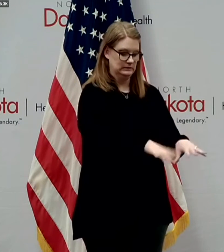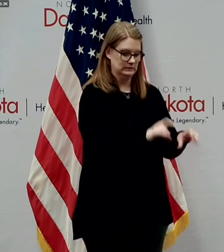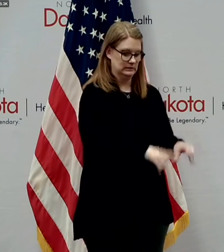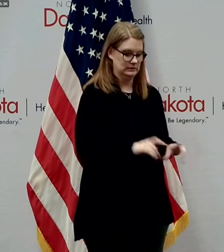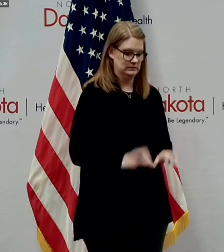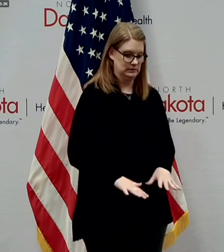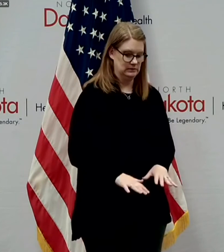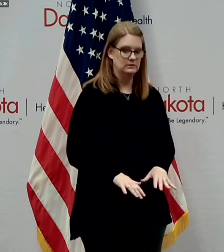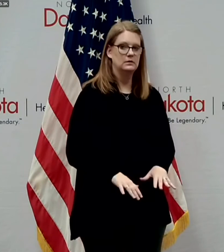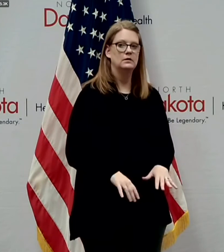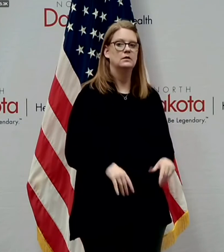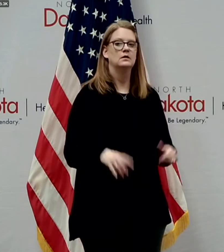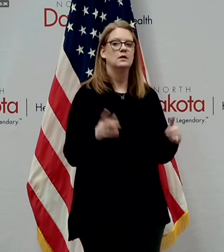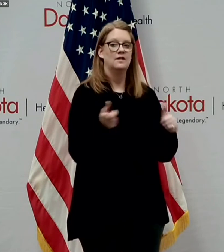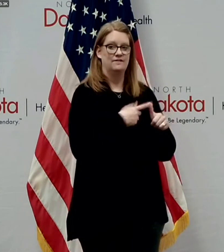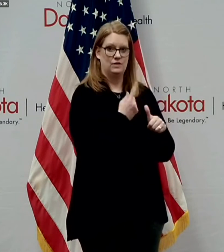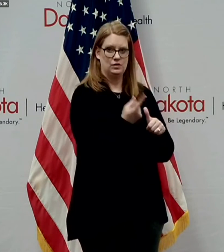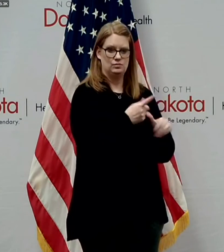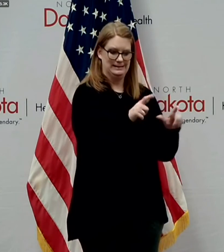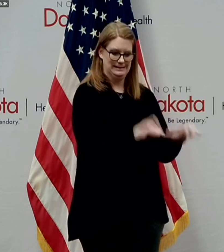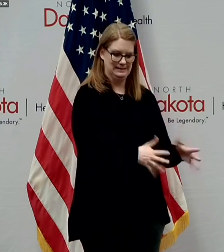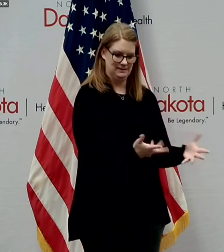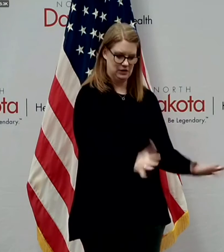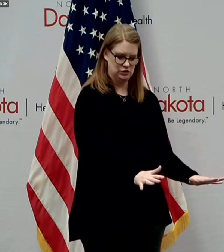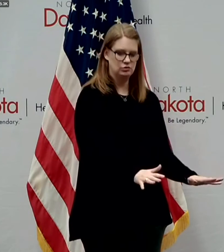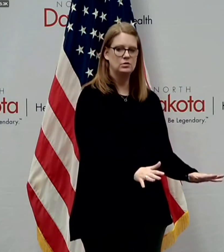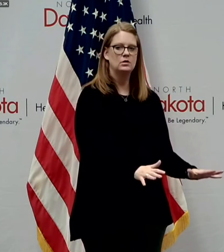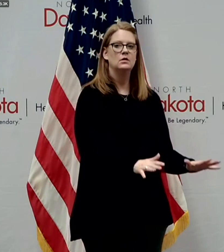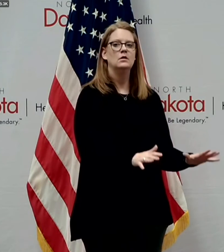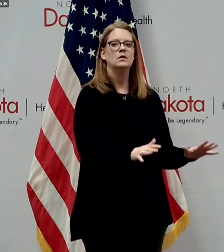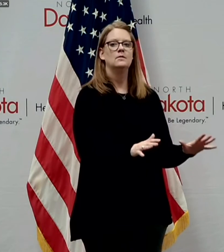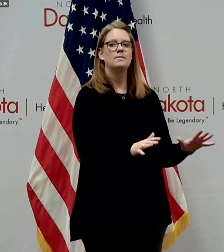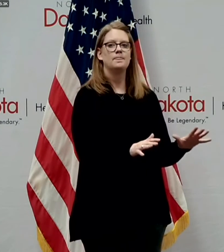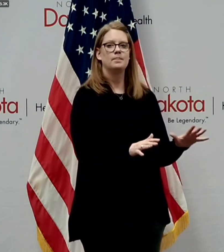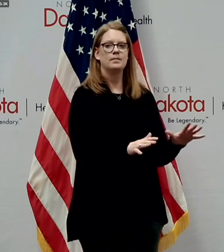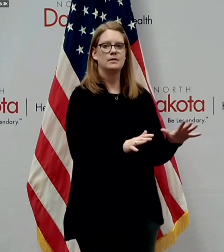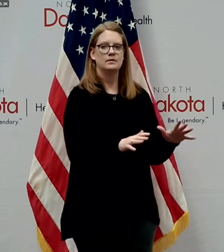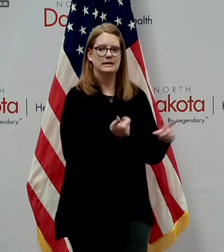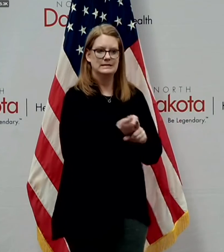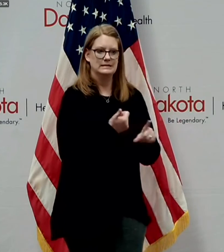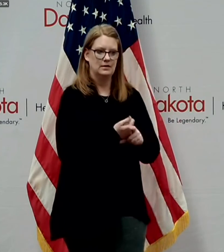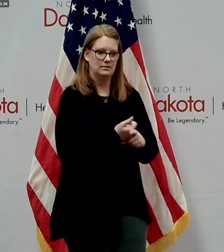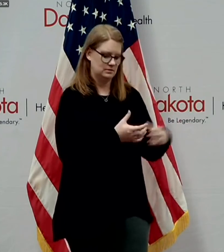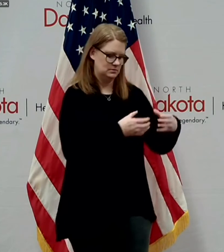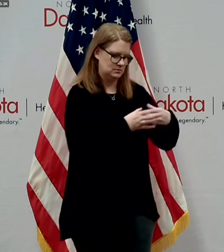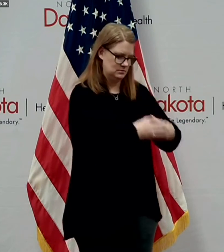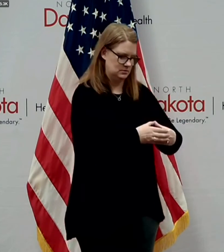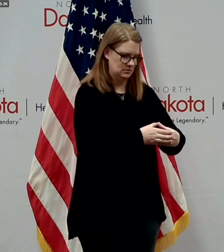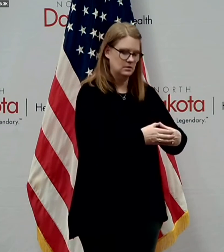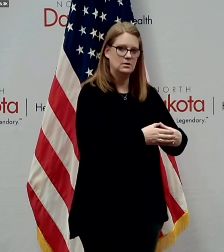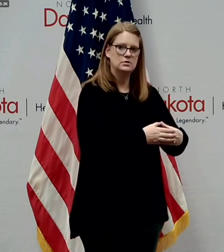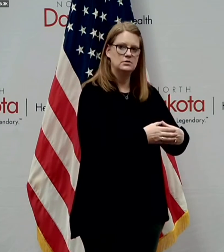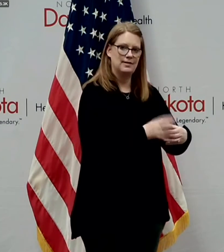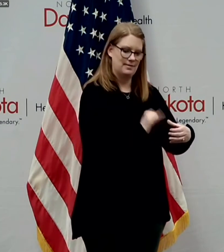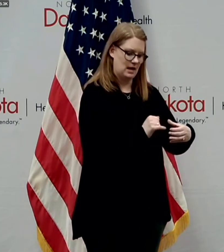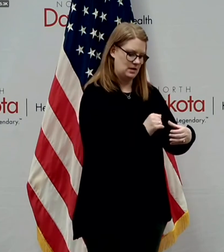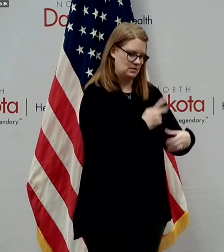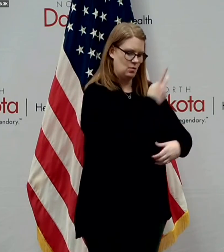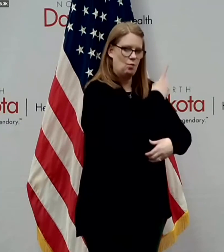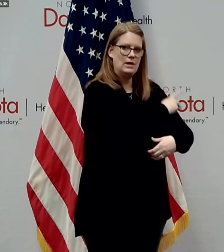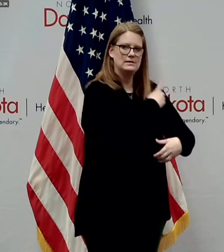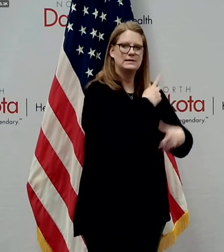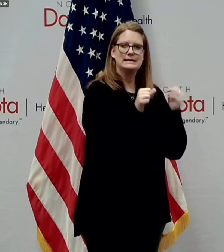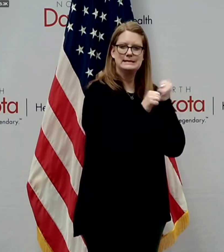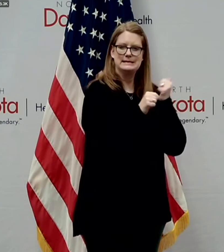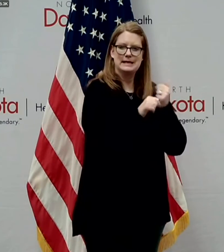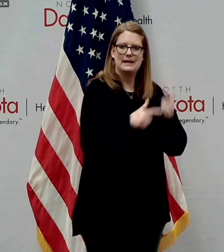first one come in, we were able to initially, that was contained to the resident. It was assisted living